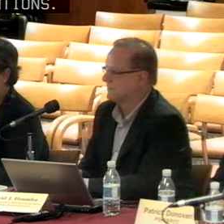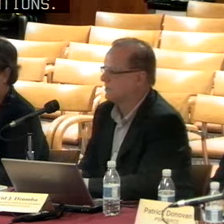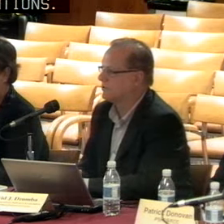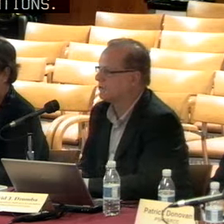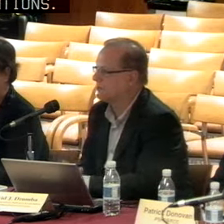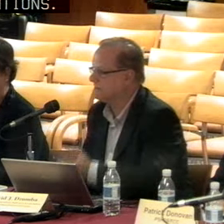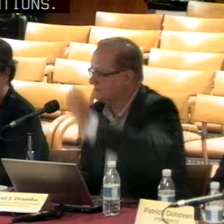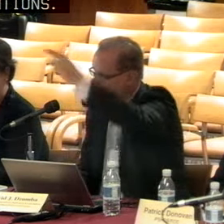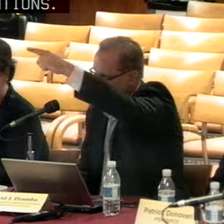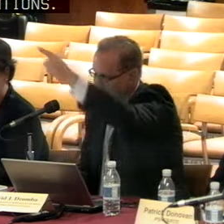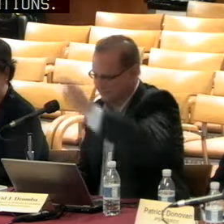Kristen?